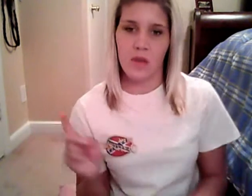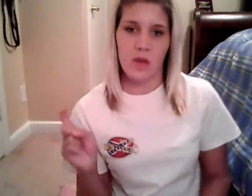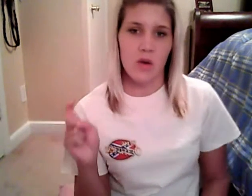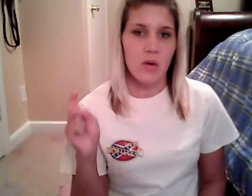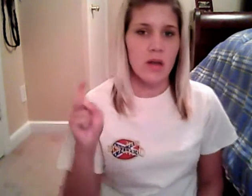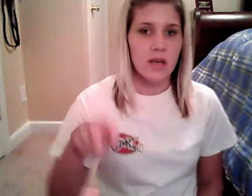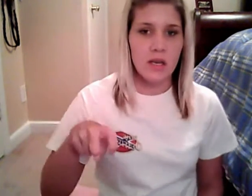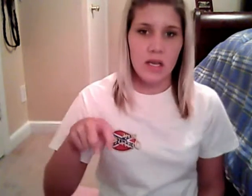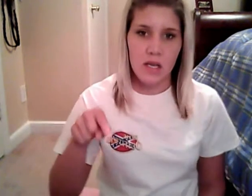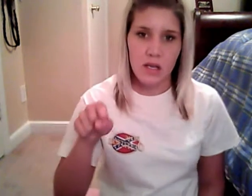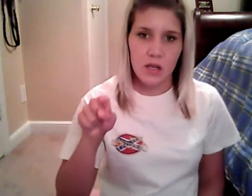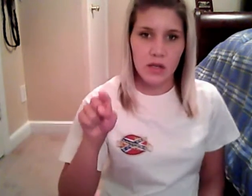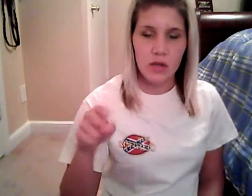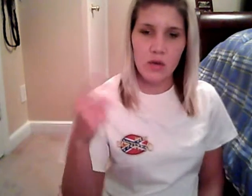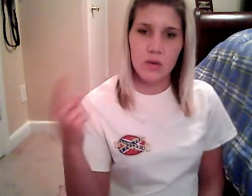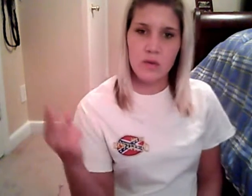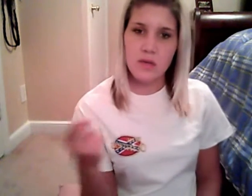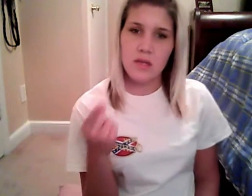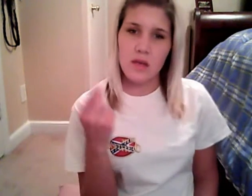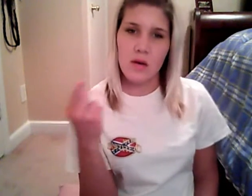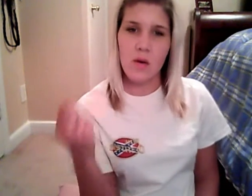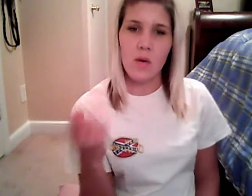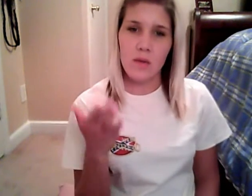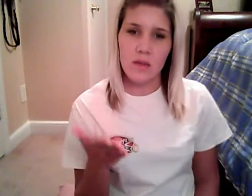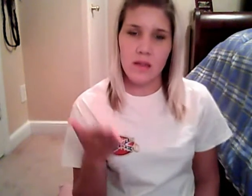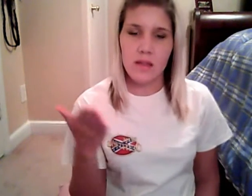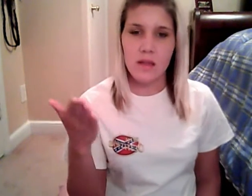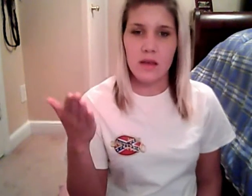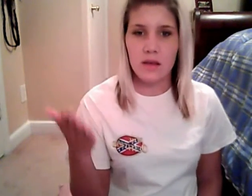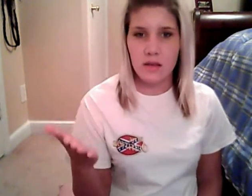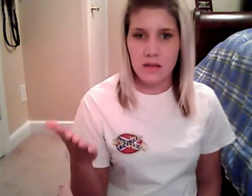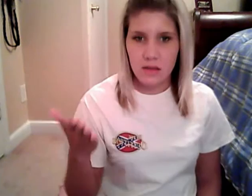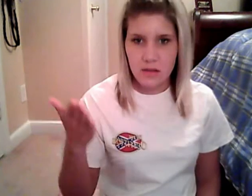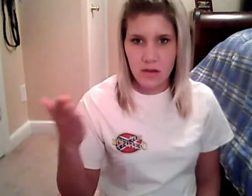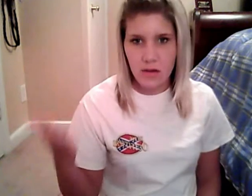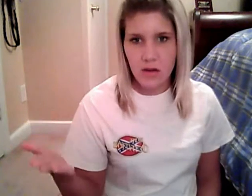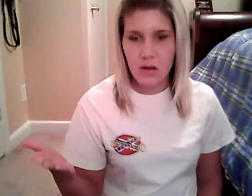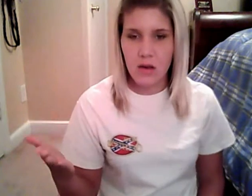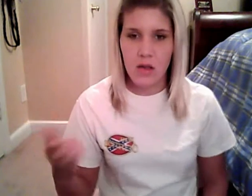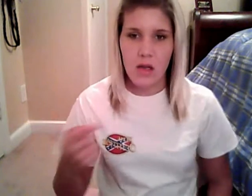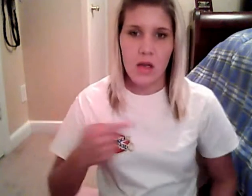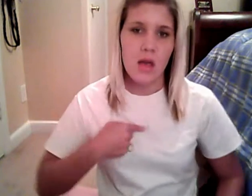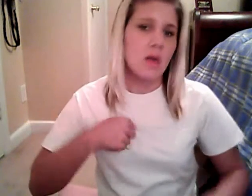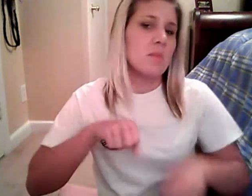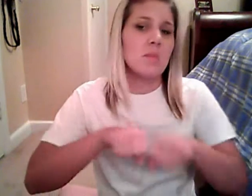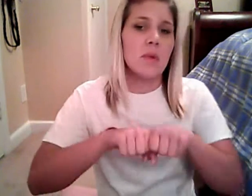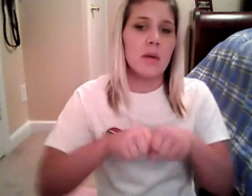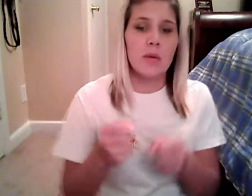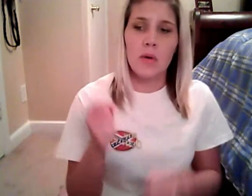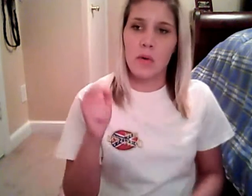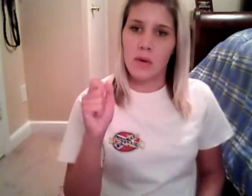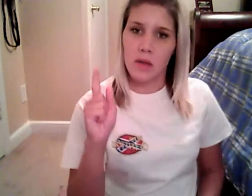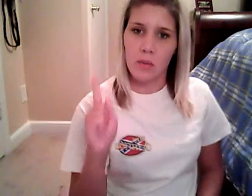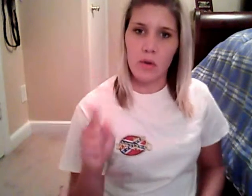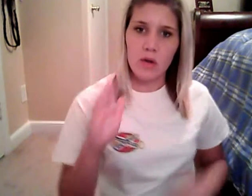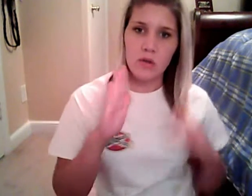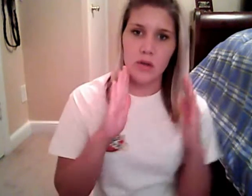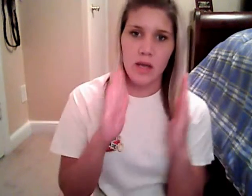where you needn't use the only thing that's on, my broken one-track